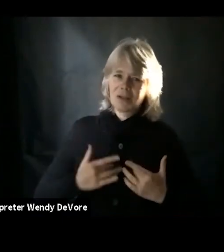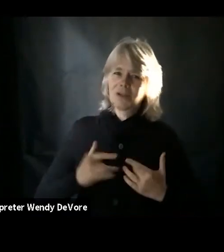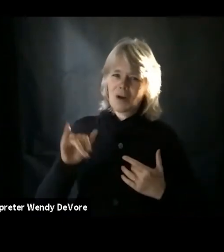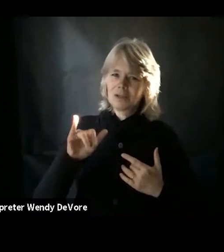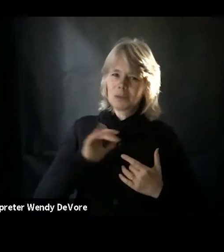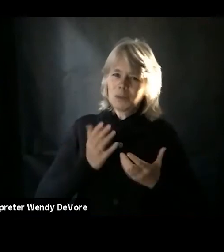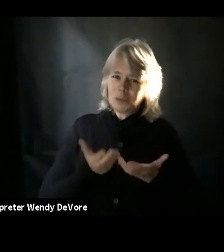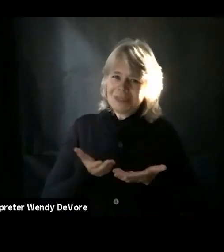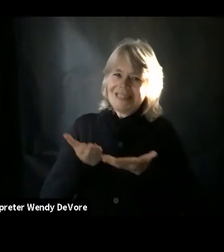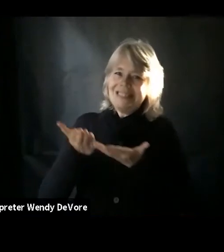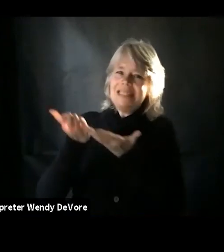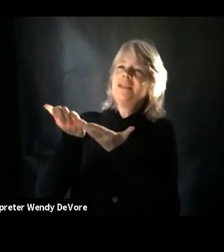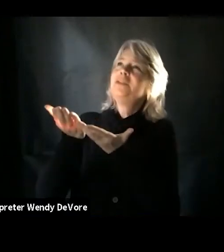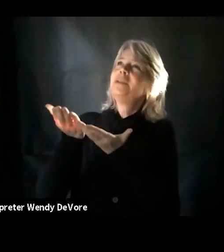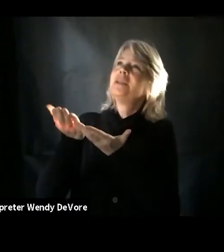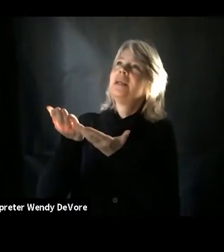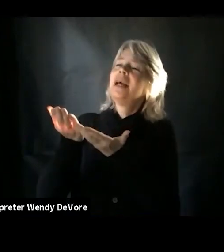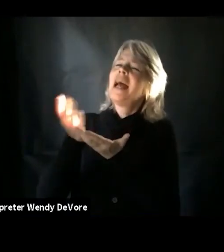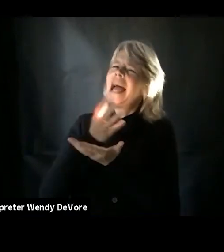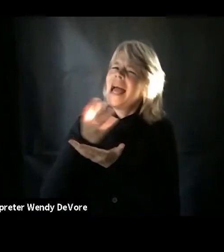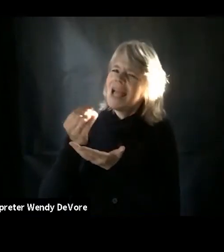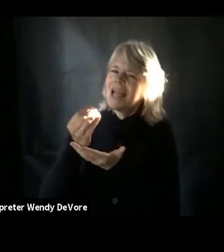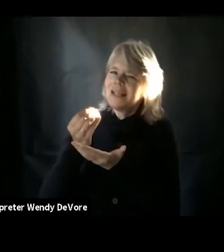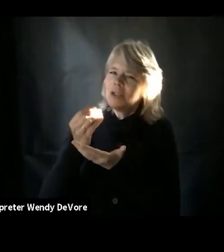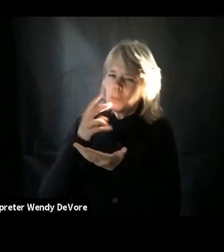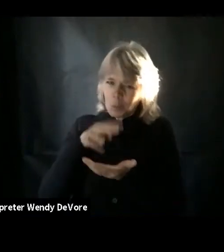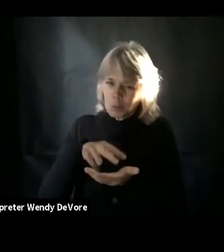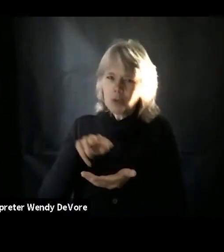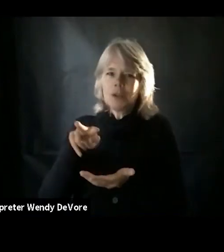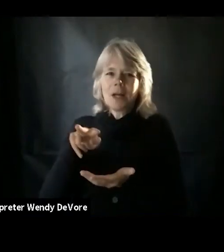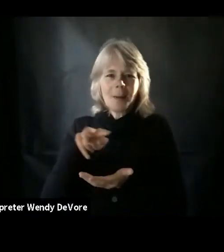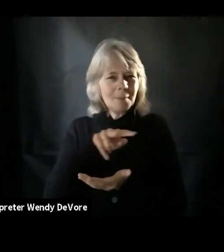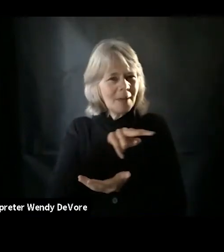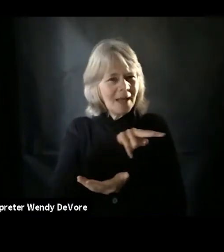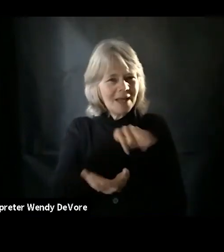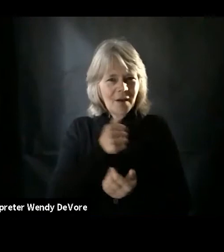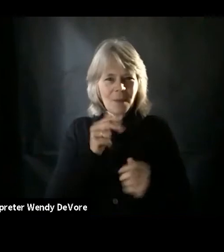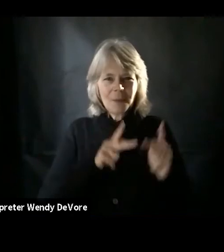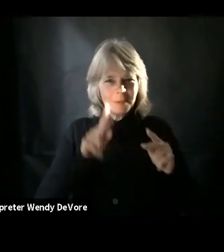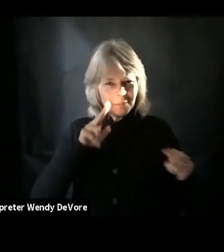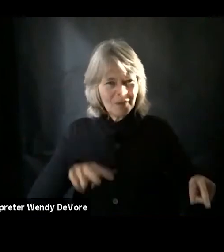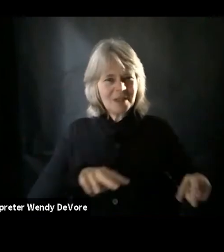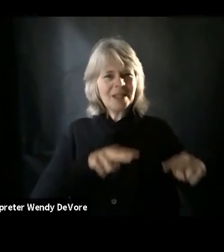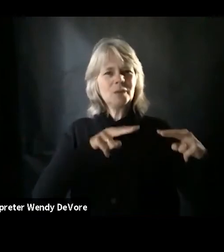so that you can notice what others are doing to reach out and care.